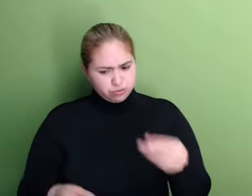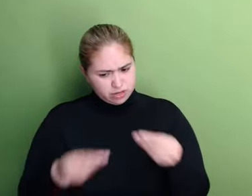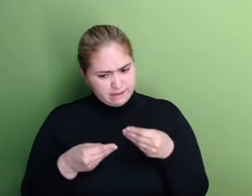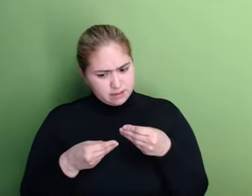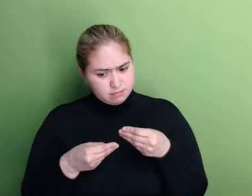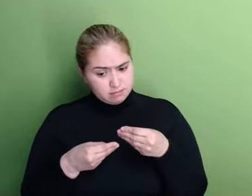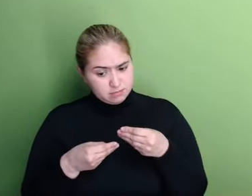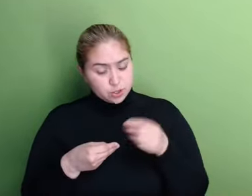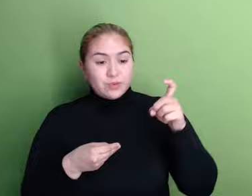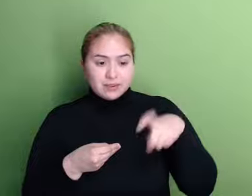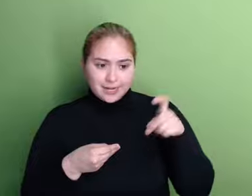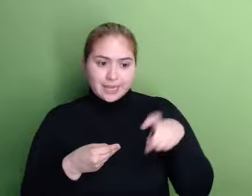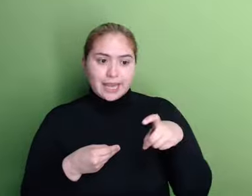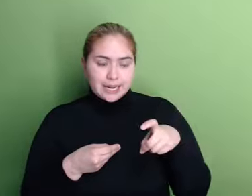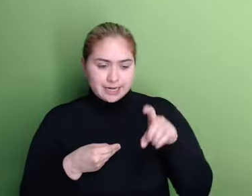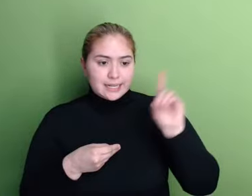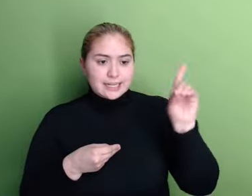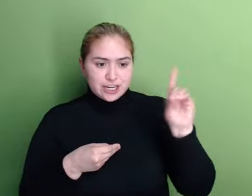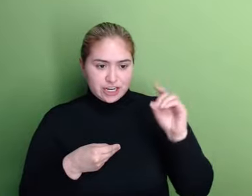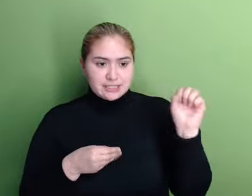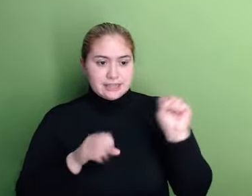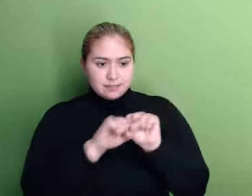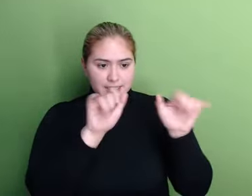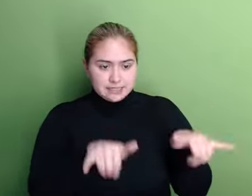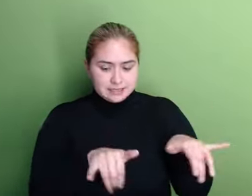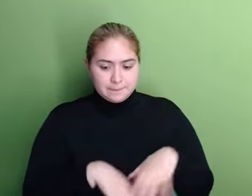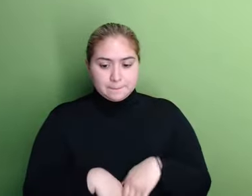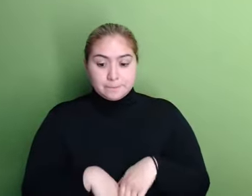digestive system. Hold your worms above your heads when you're ready with them.